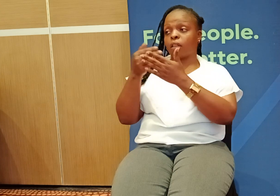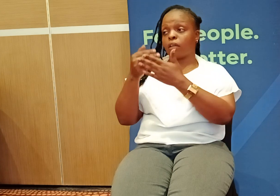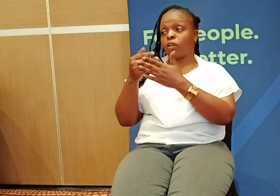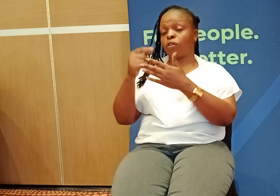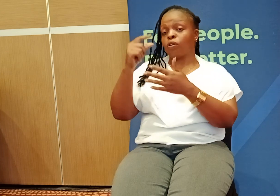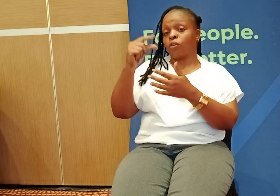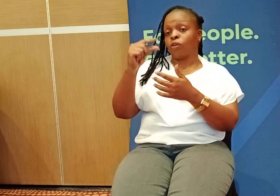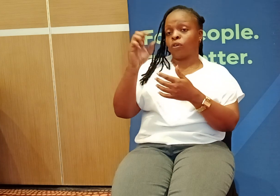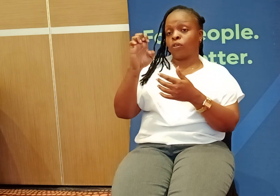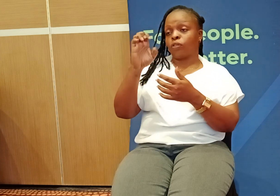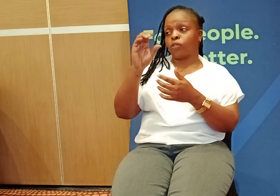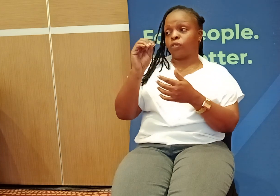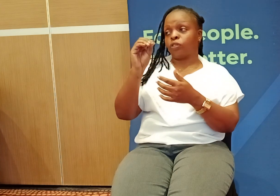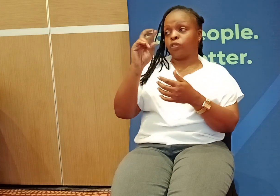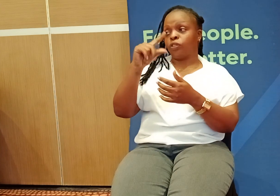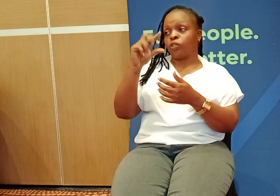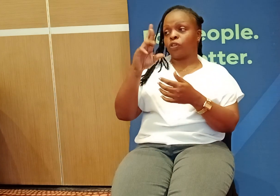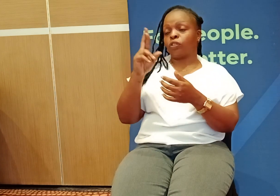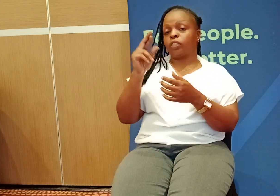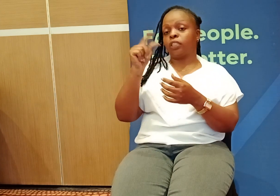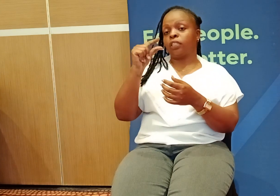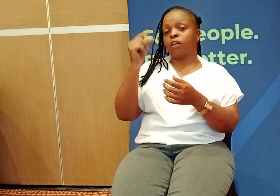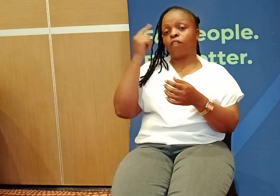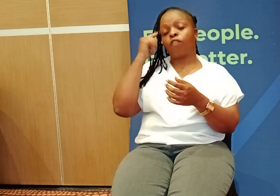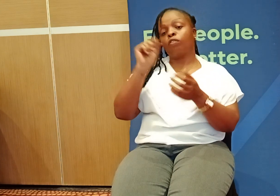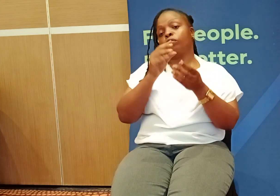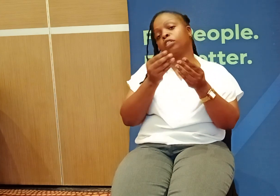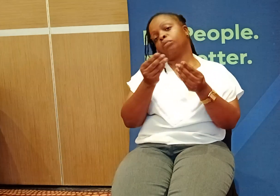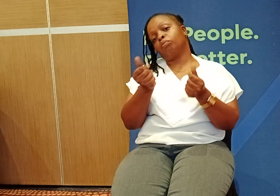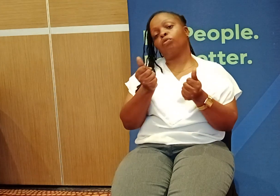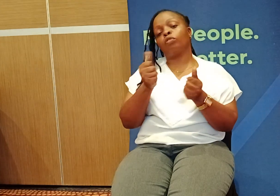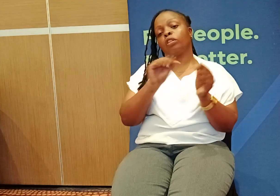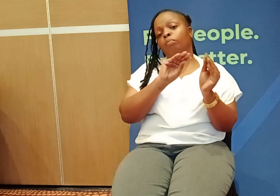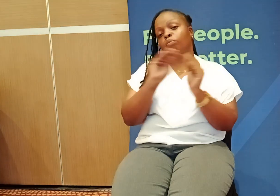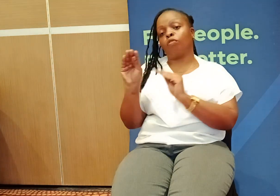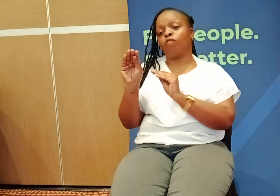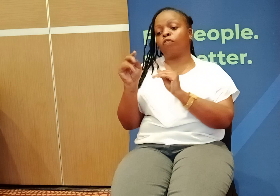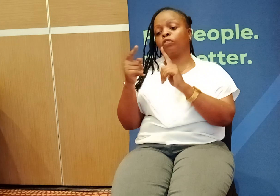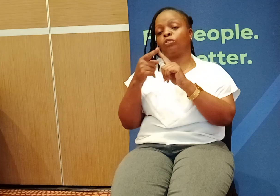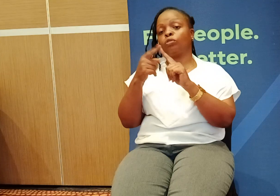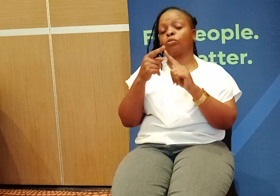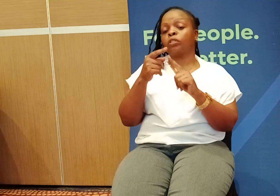of NBK for the smooth transition into a T24,